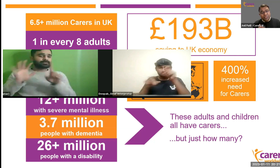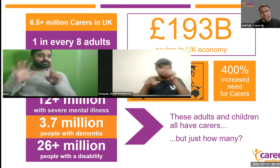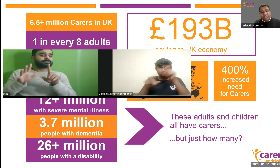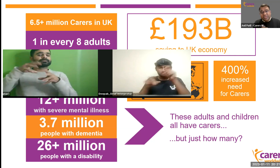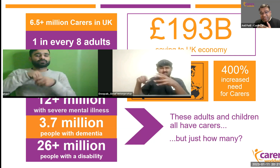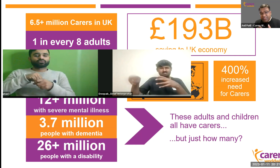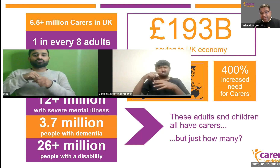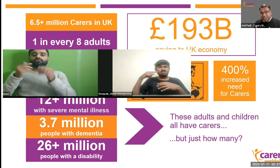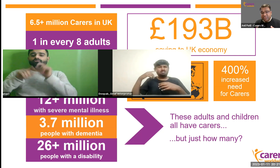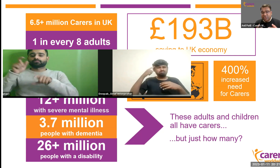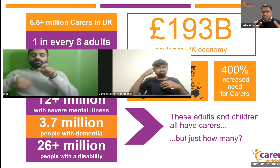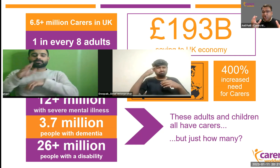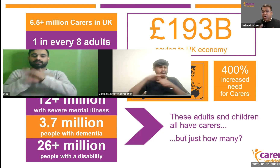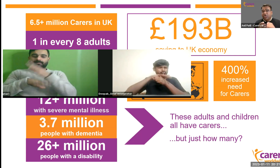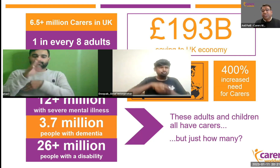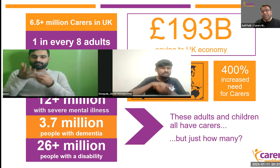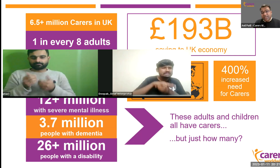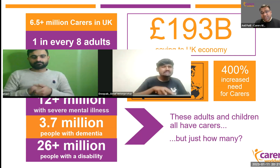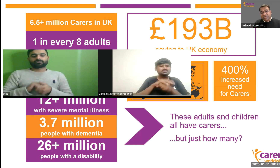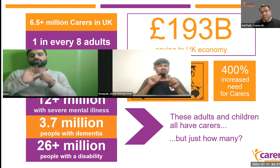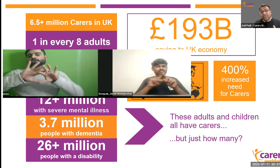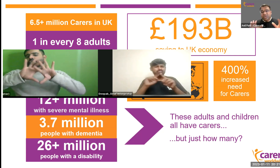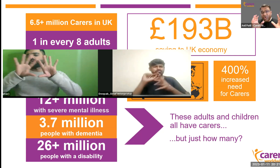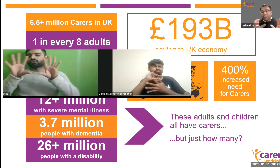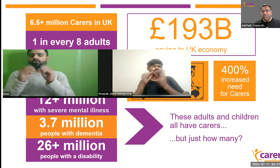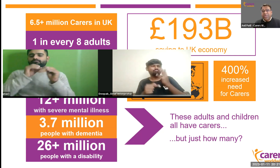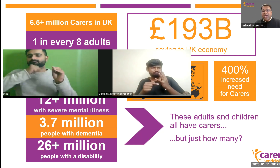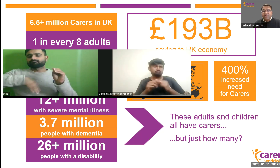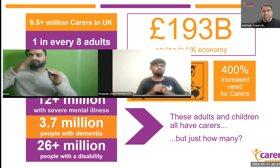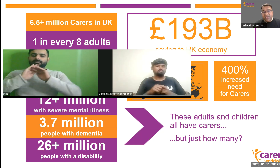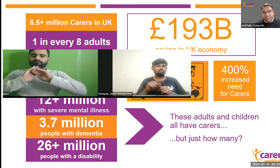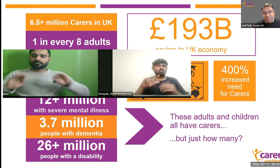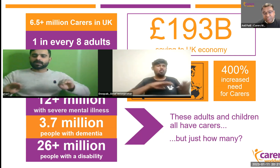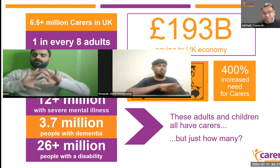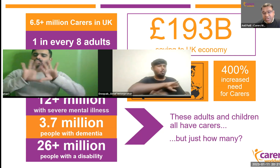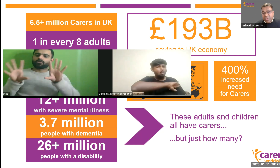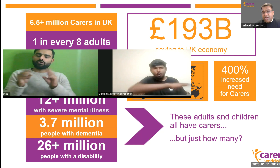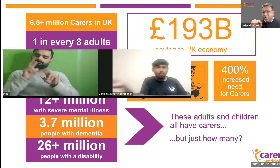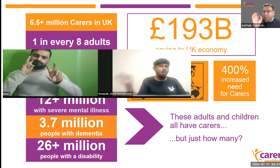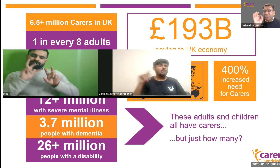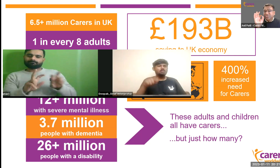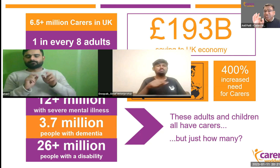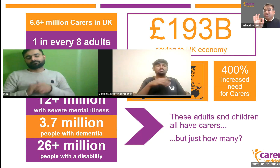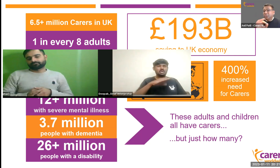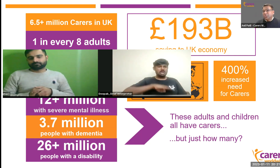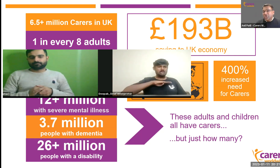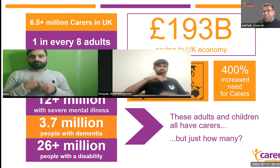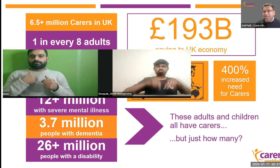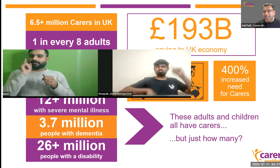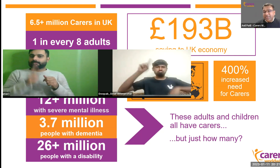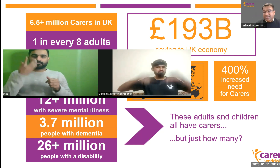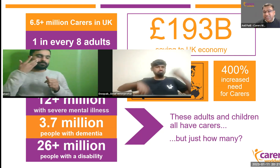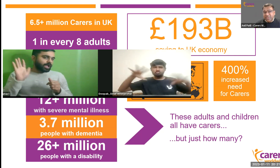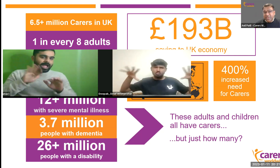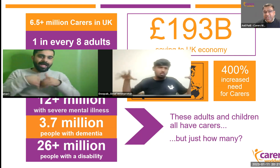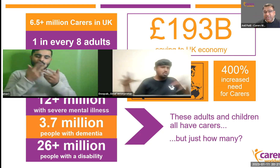and people with disabilities. All of these adults and children, all of them have a carers. But we just don't know how